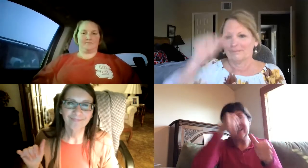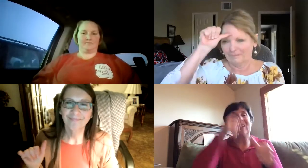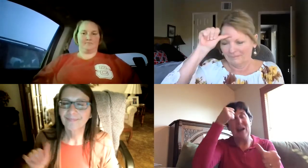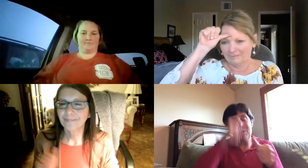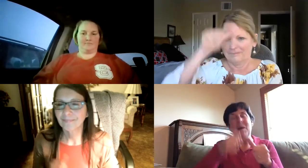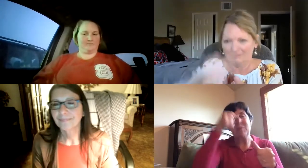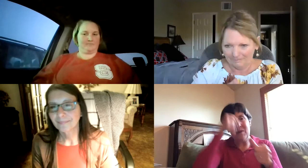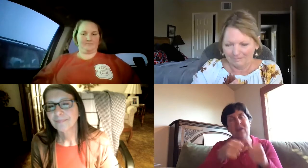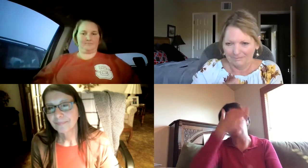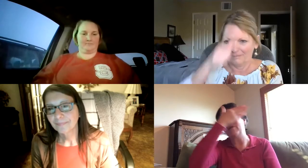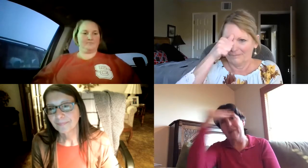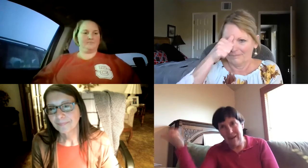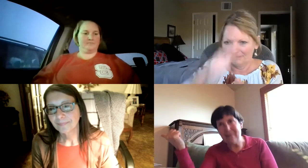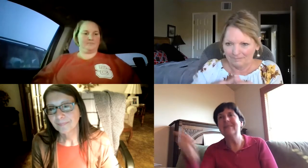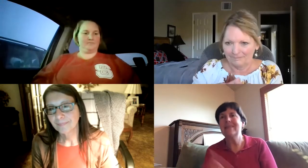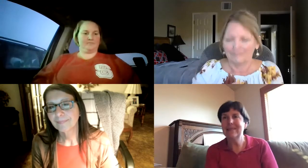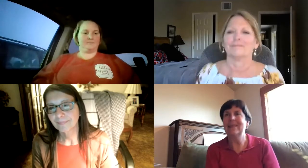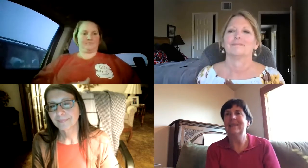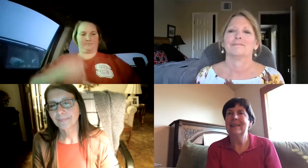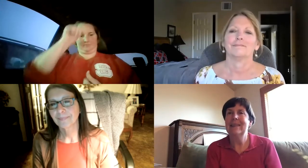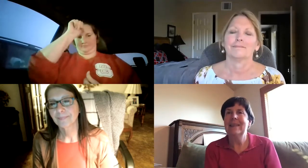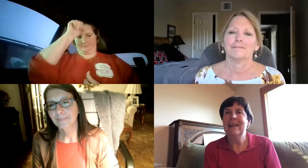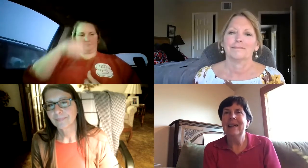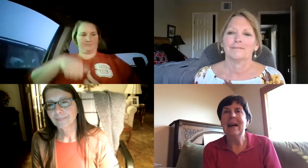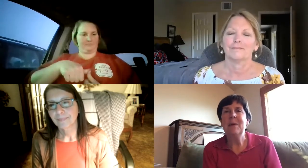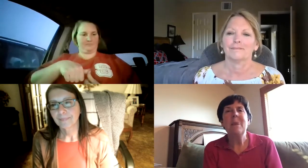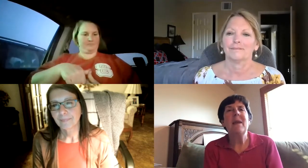stuck here. I remember. Oh, I forgot.